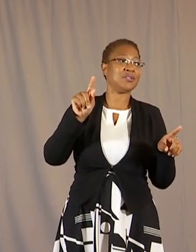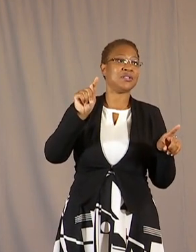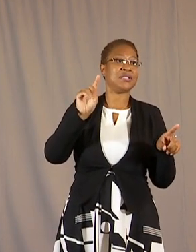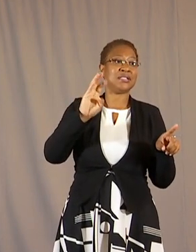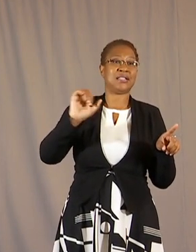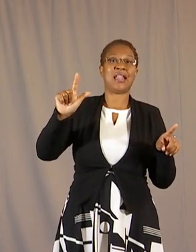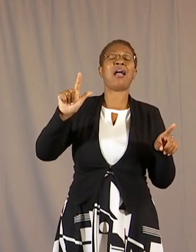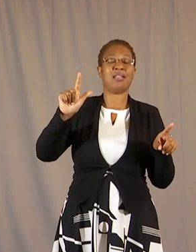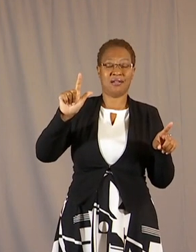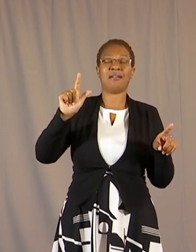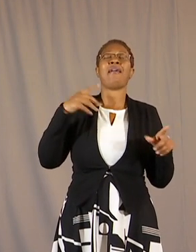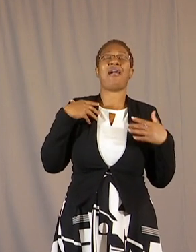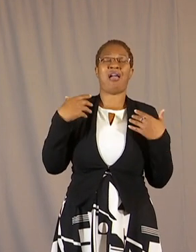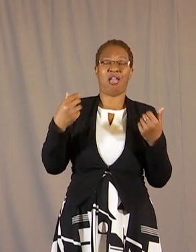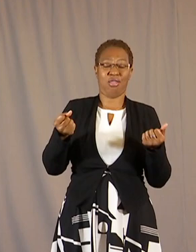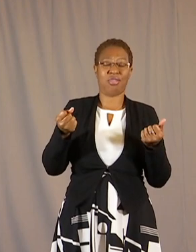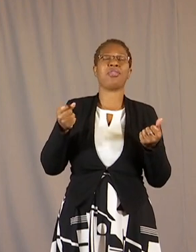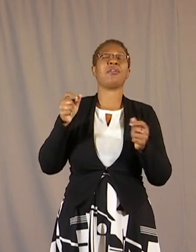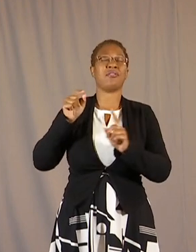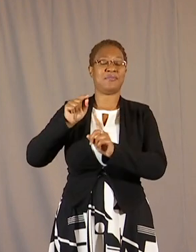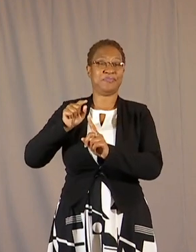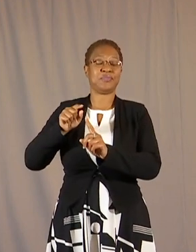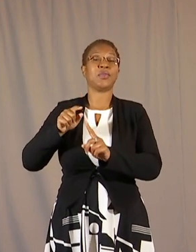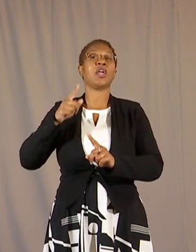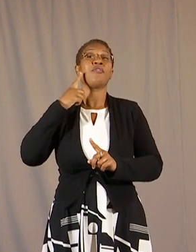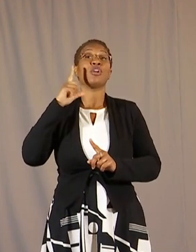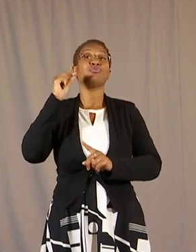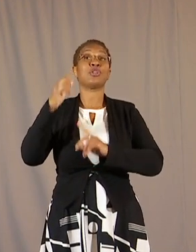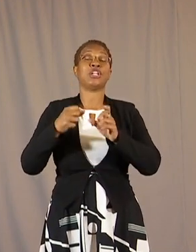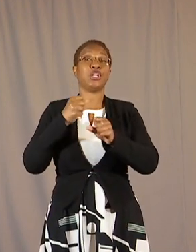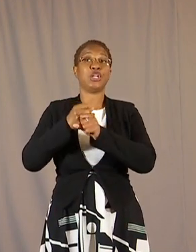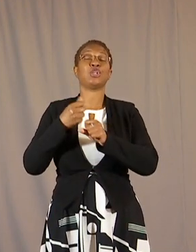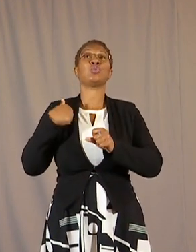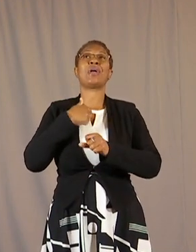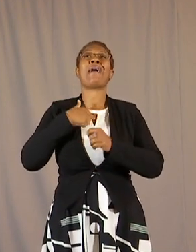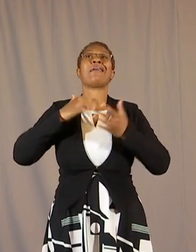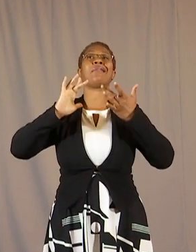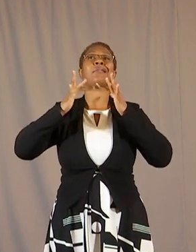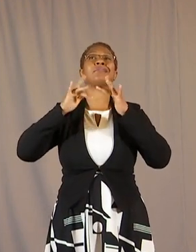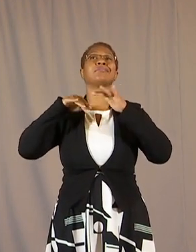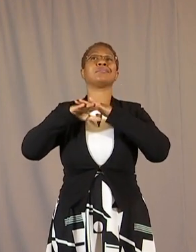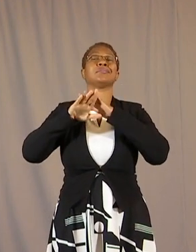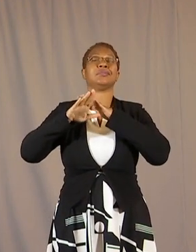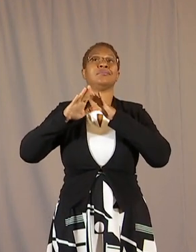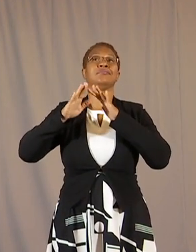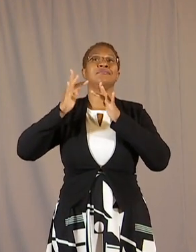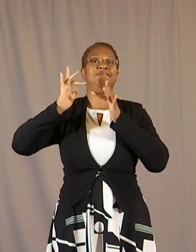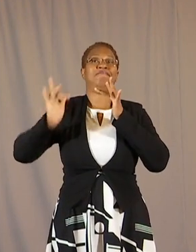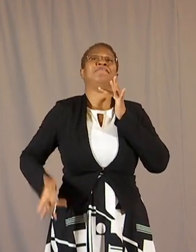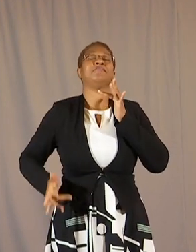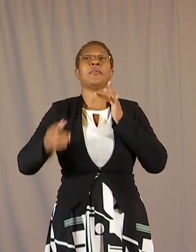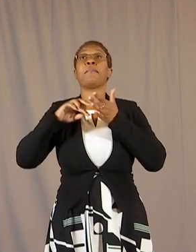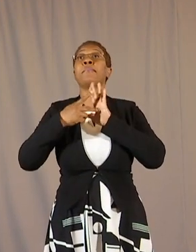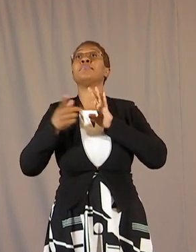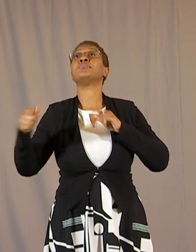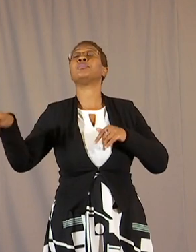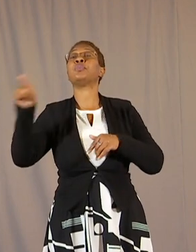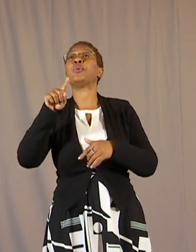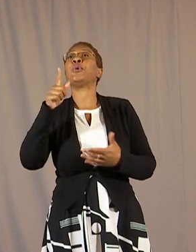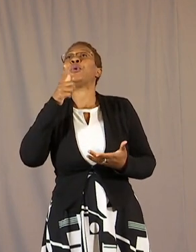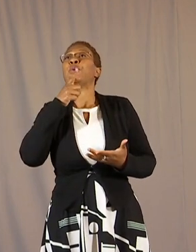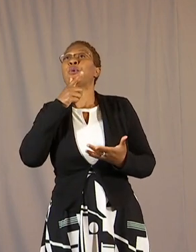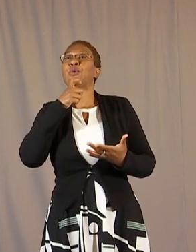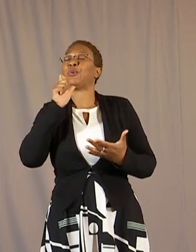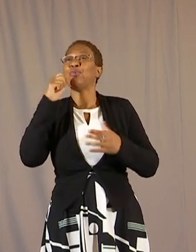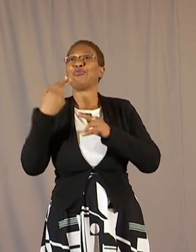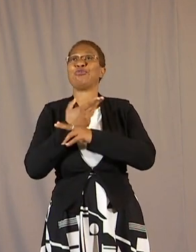about? Well, we've already known for 20 years we had a digital divide in this country. And so suddenly now we have grandma, we